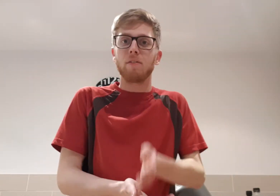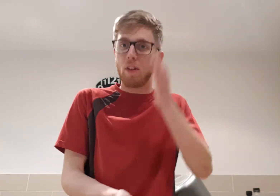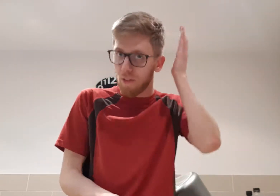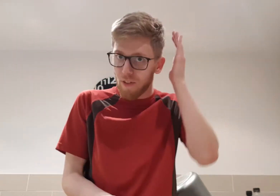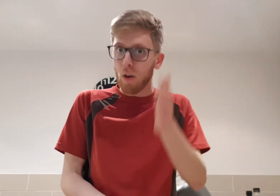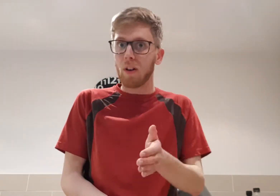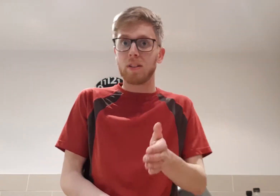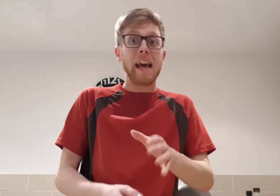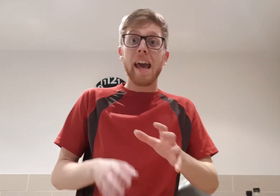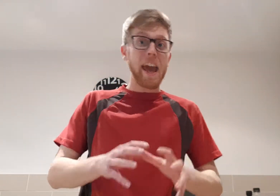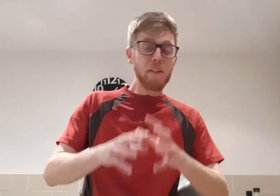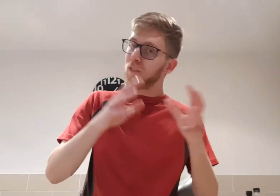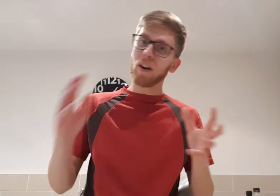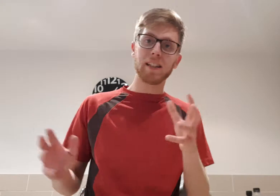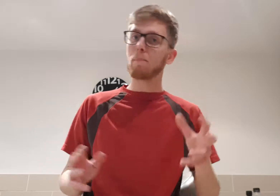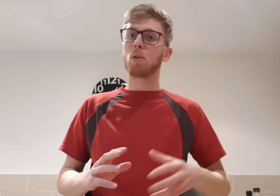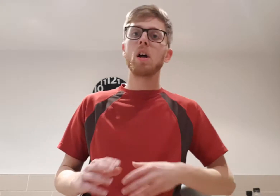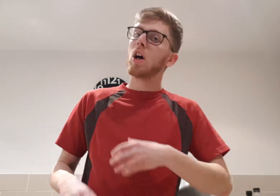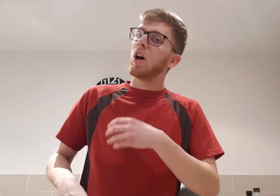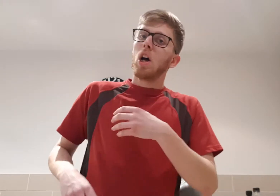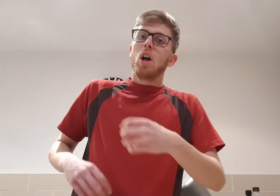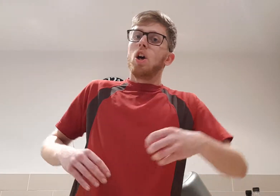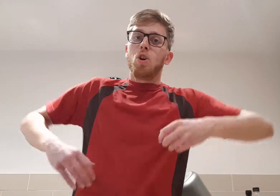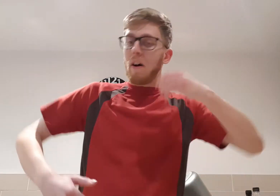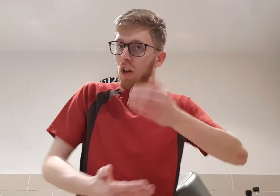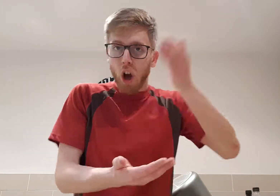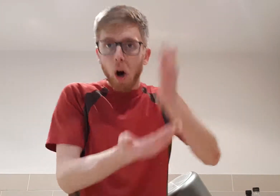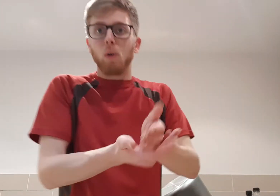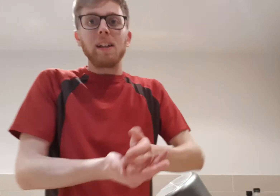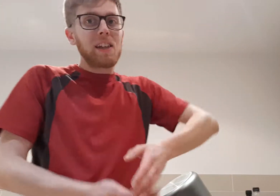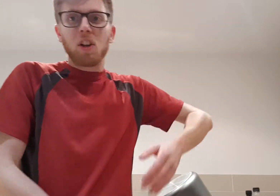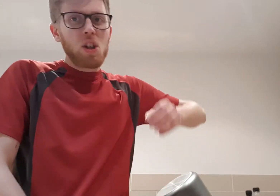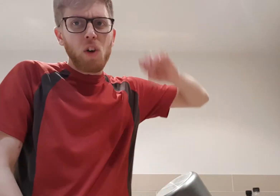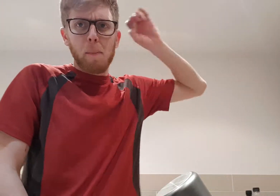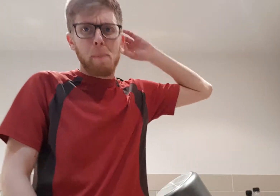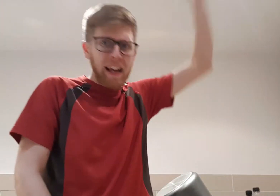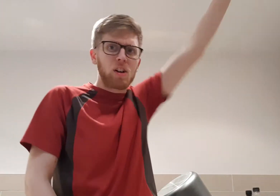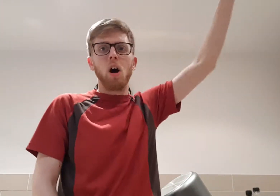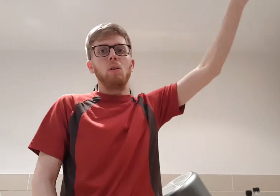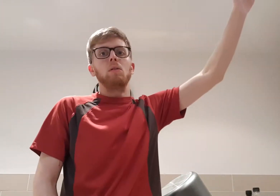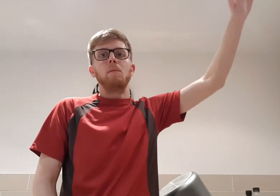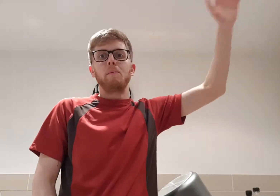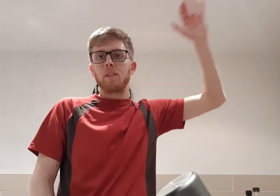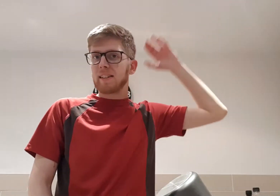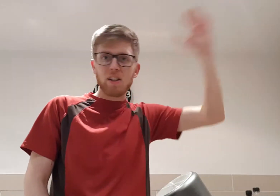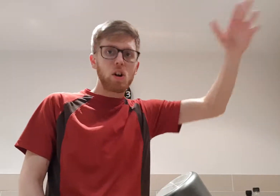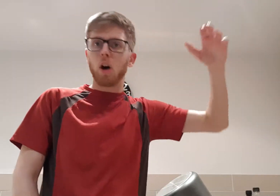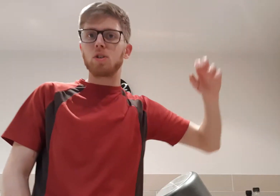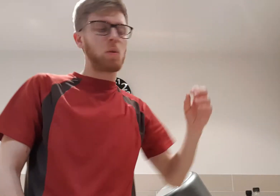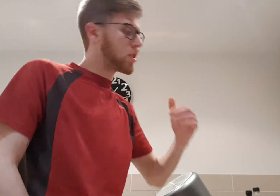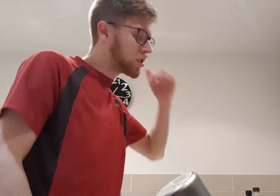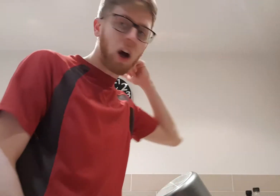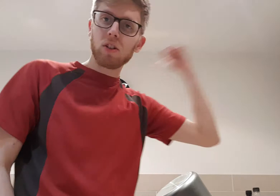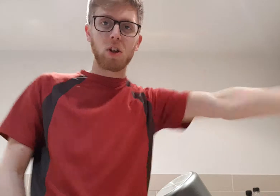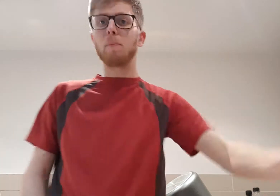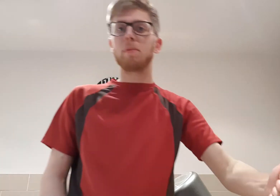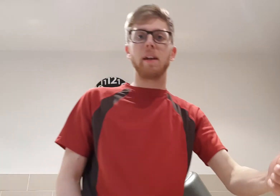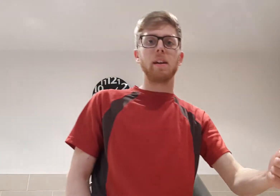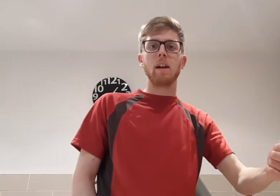and you're focused. If, for example, you have a goal, let's say you've got a big goal. Let's say your goal is you want to start a company.